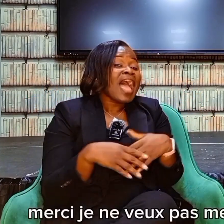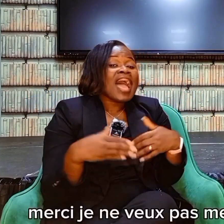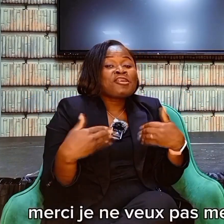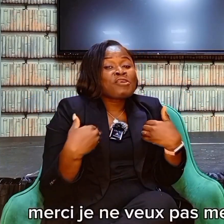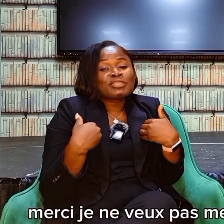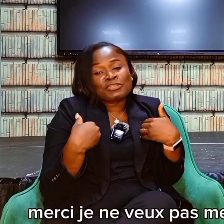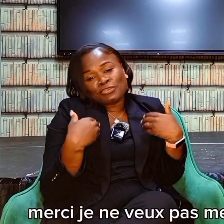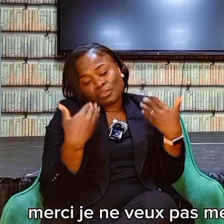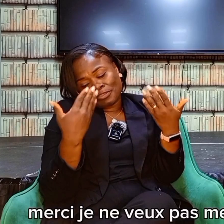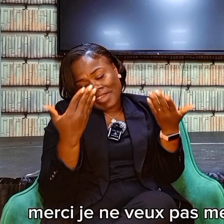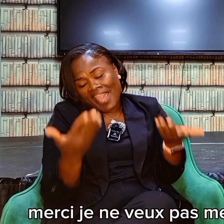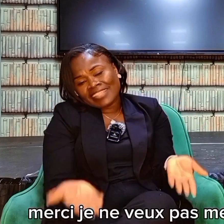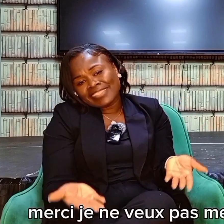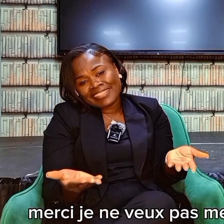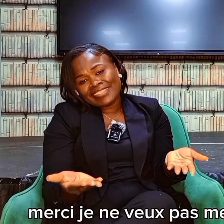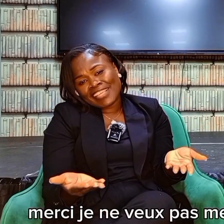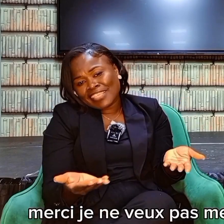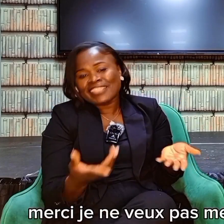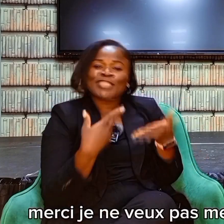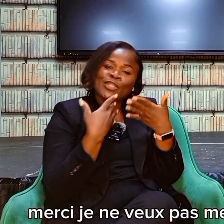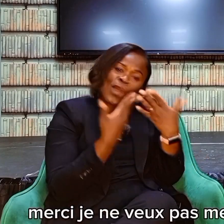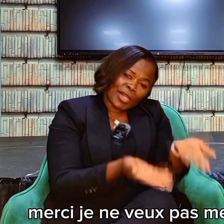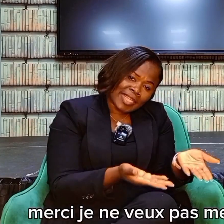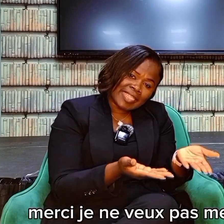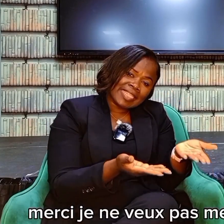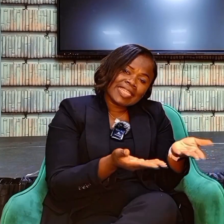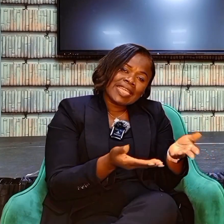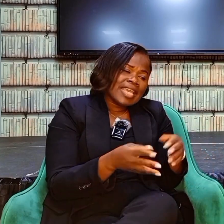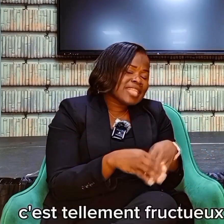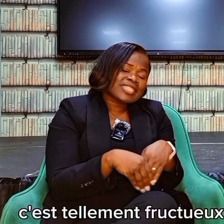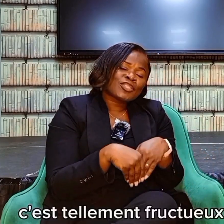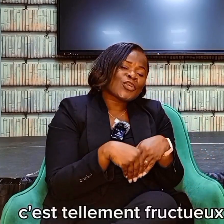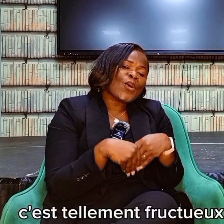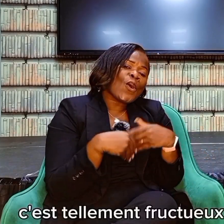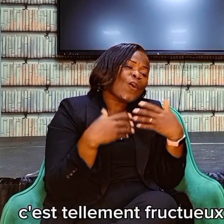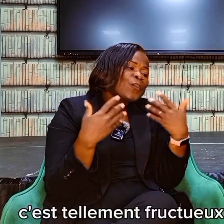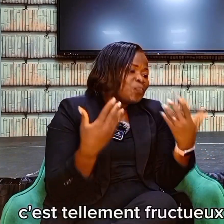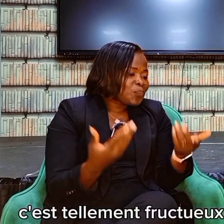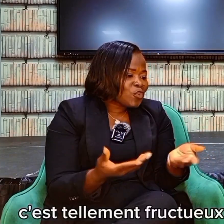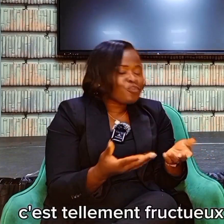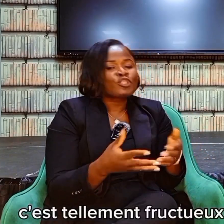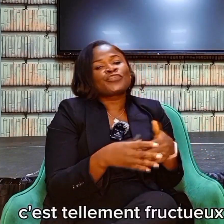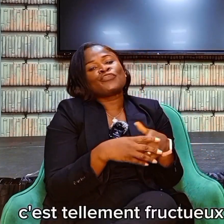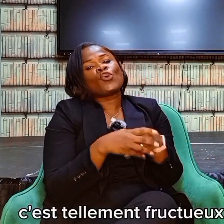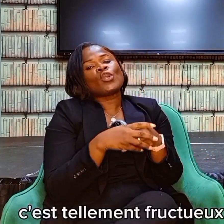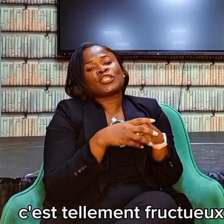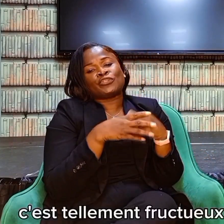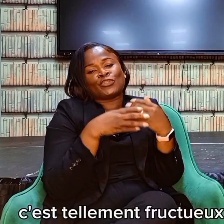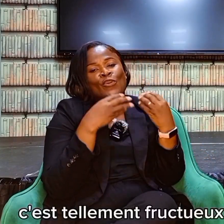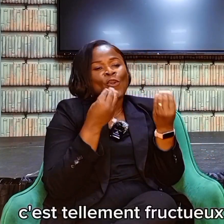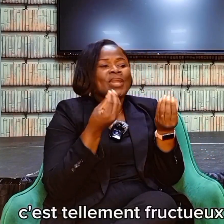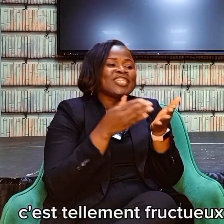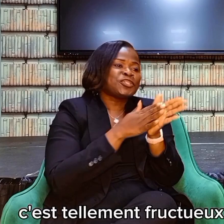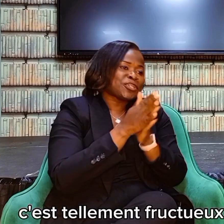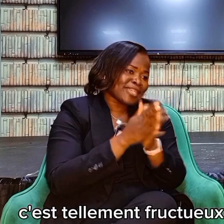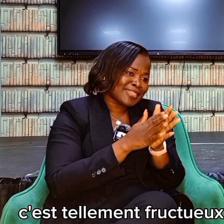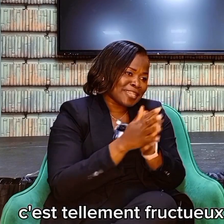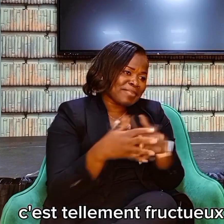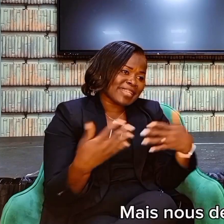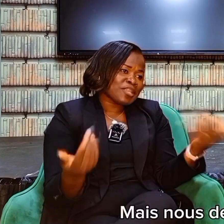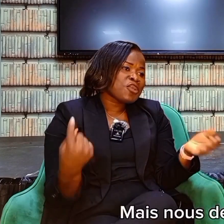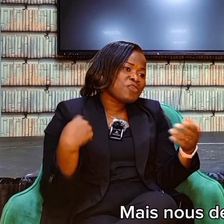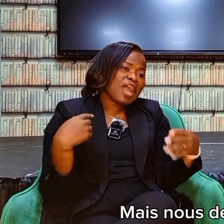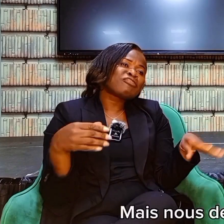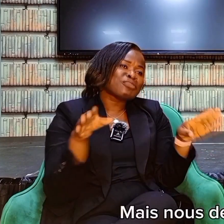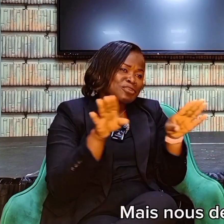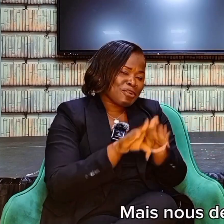Thank you. I don't want to end this talk. It's so fruitful, it's so interesting,